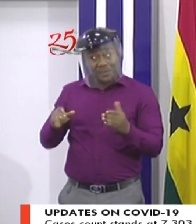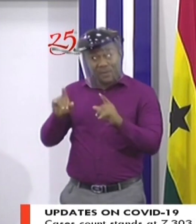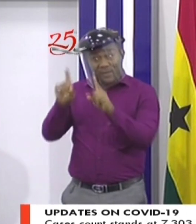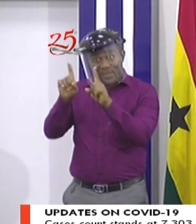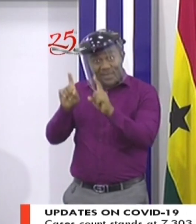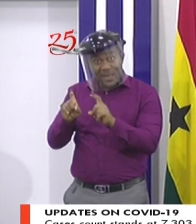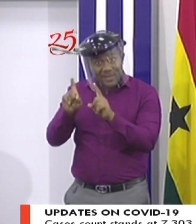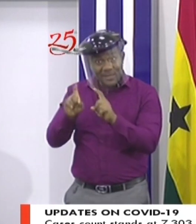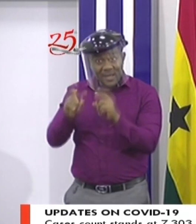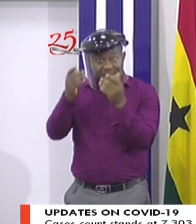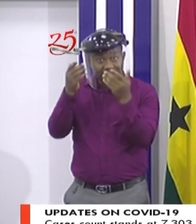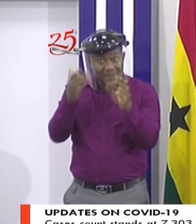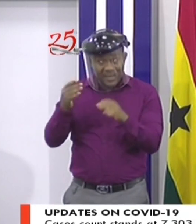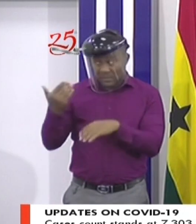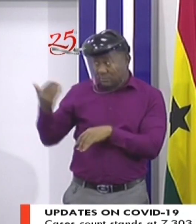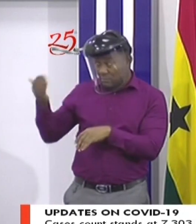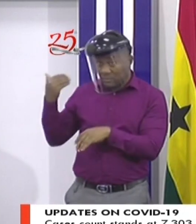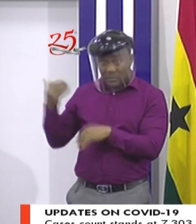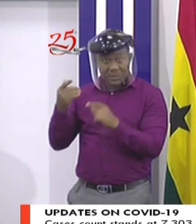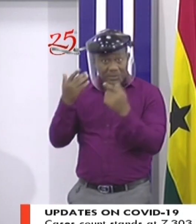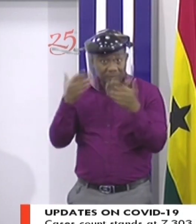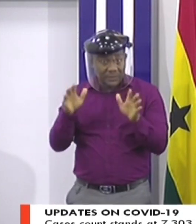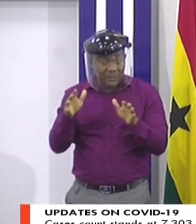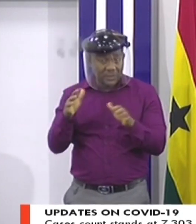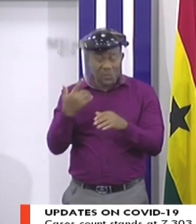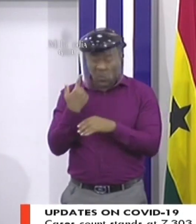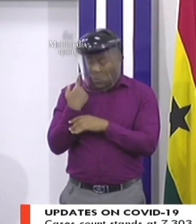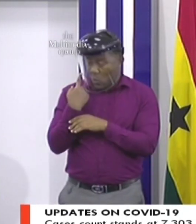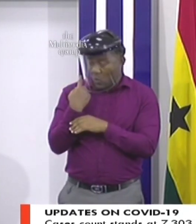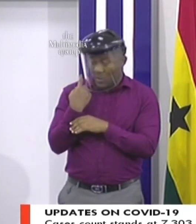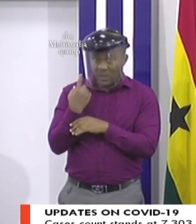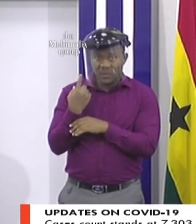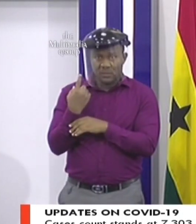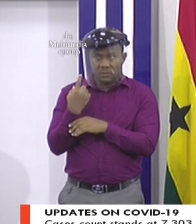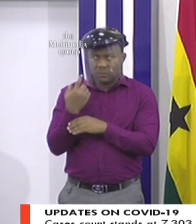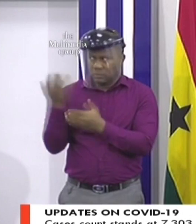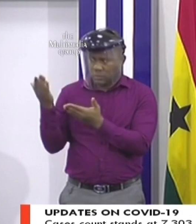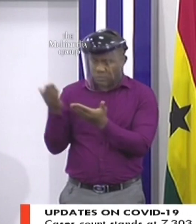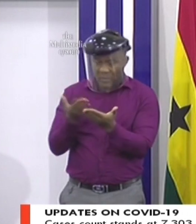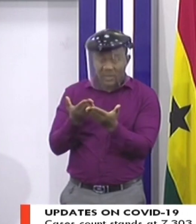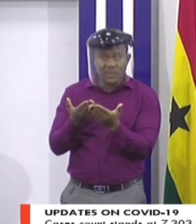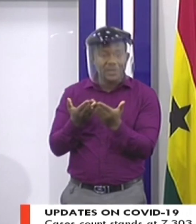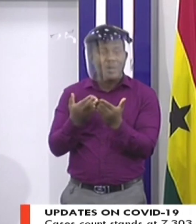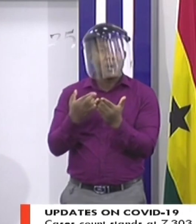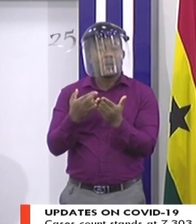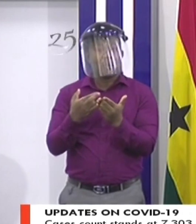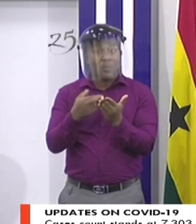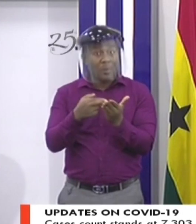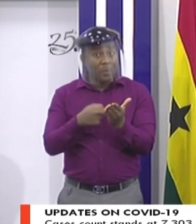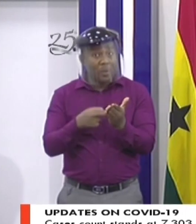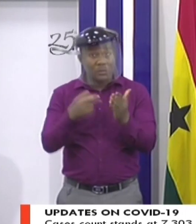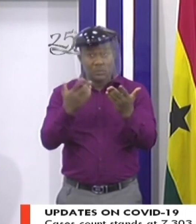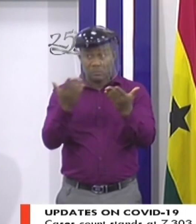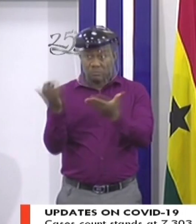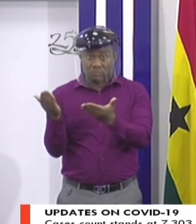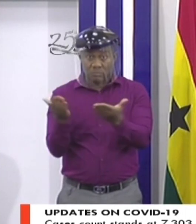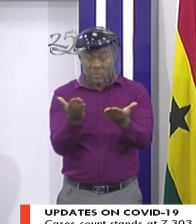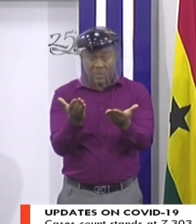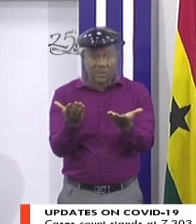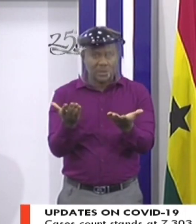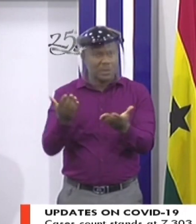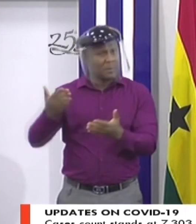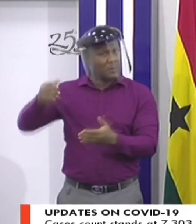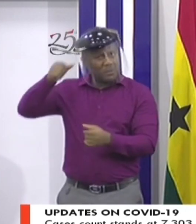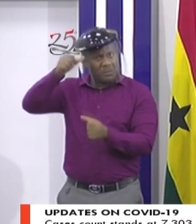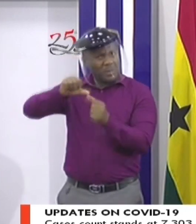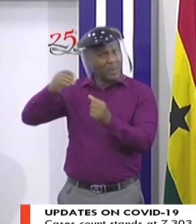tests that had been done earlier, it's quite recent that we are having the report. It's part of the previous backlog that we are managing,